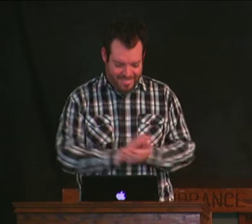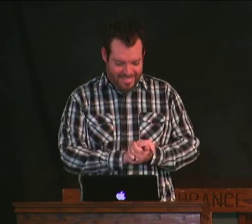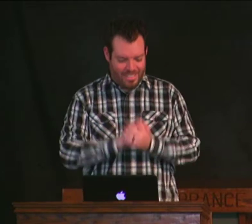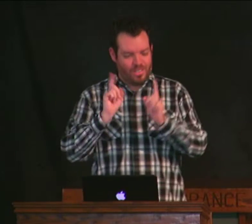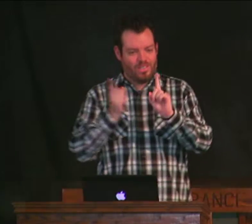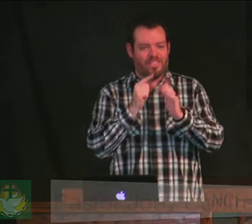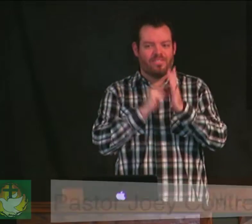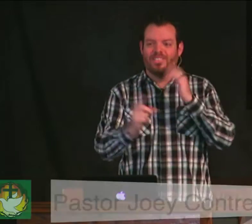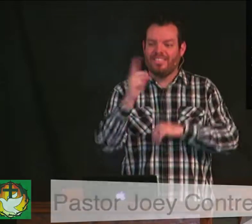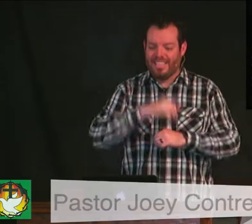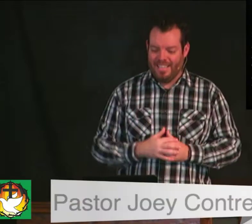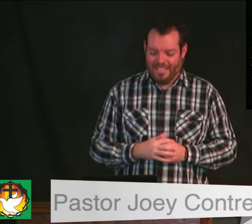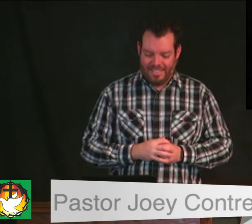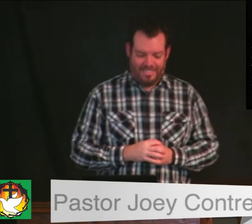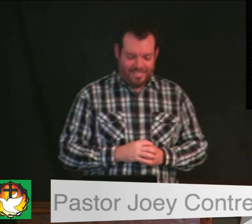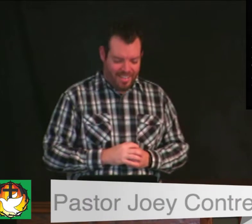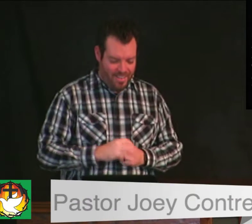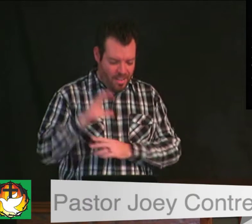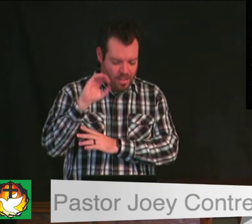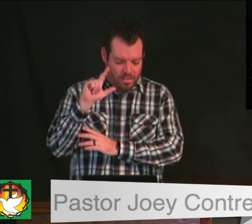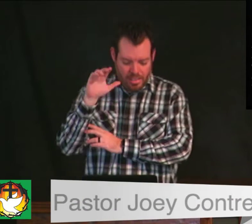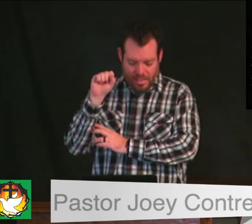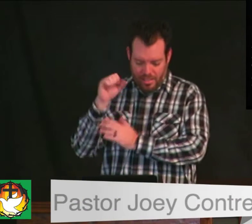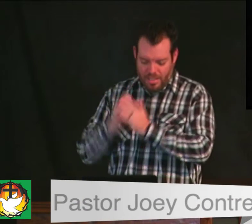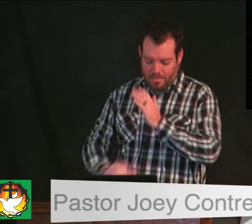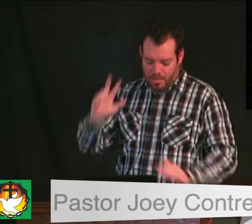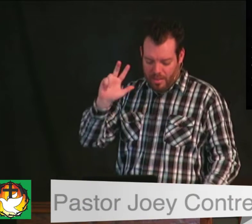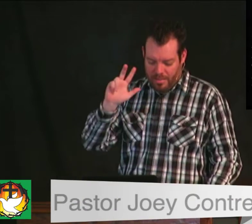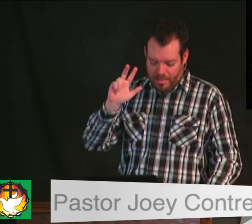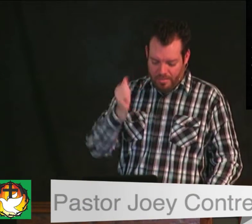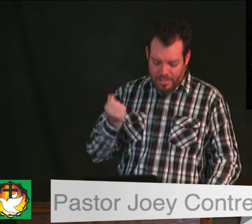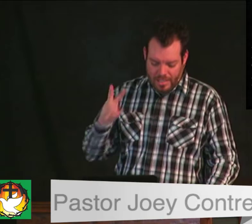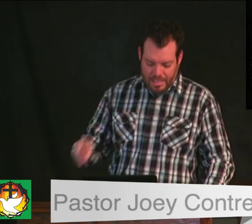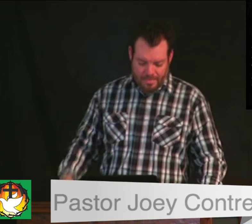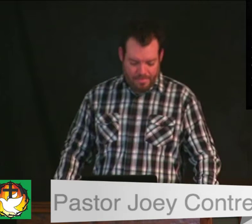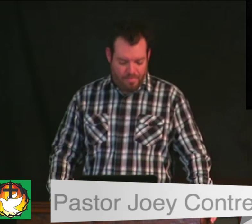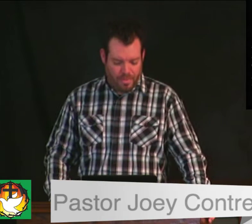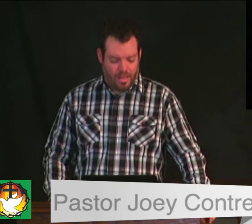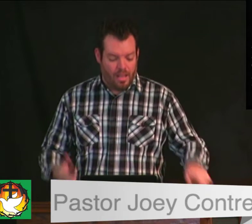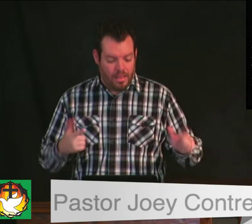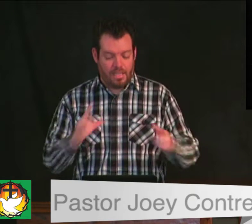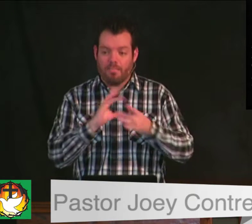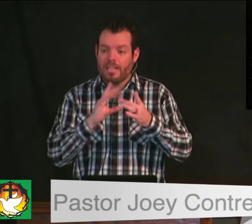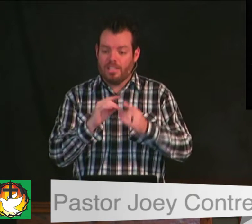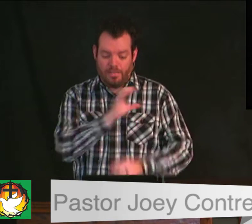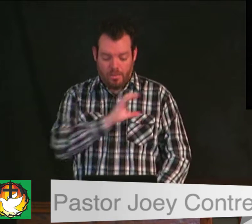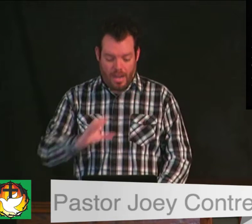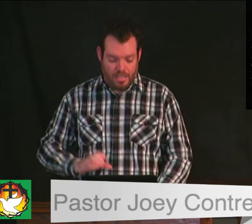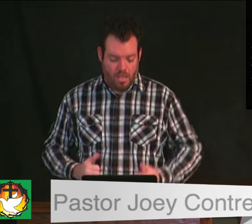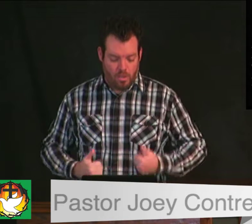Let's go to our first verse in the day. Colossians chapter 3, verse 16. Let the message of Christ